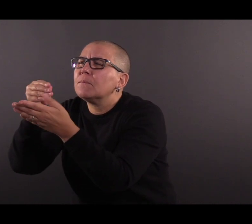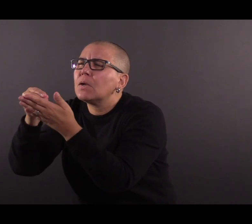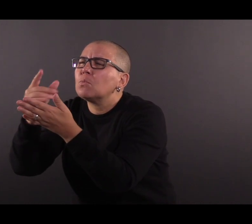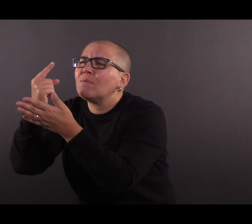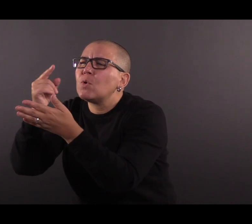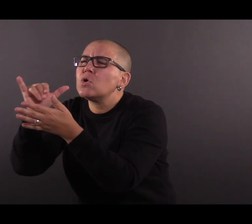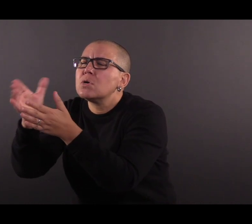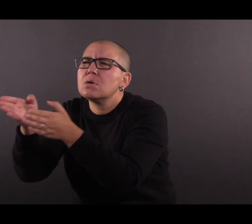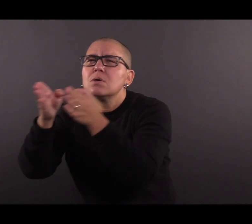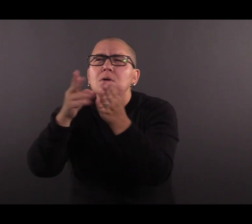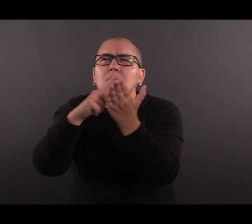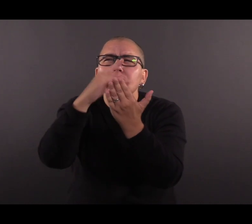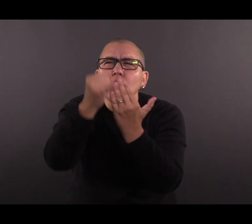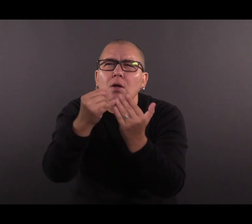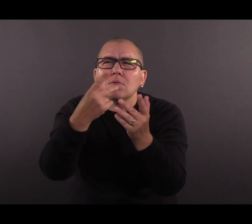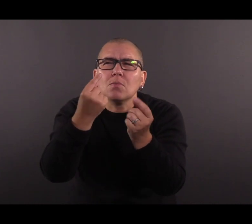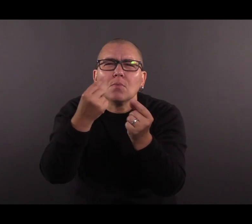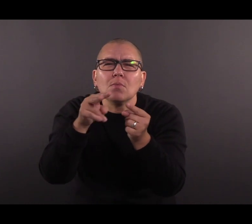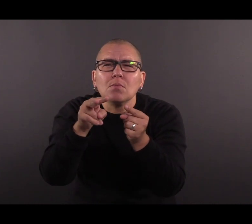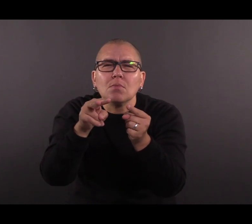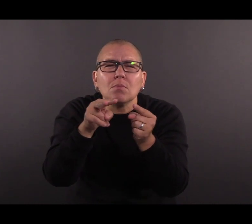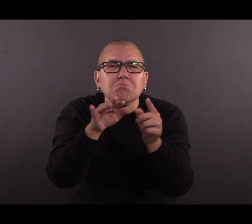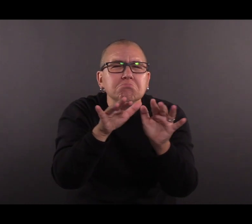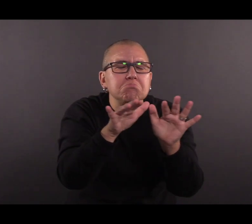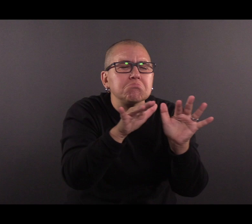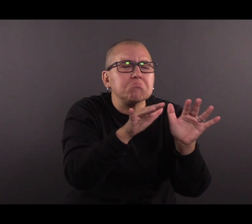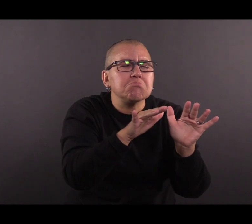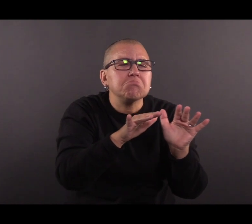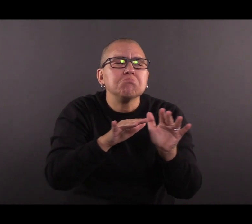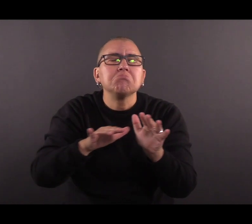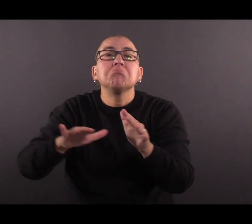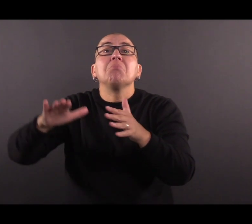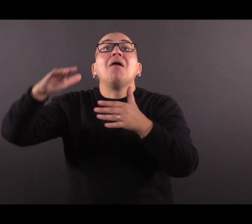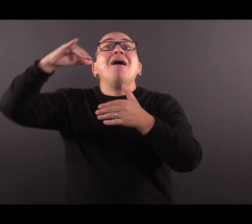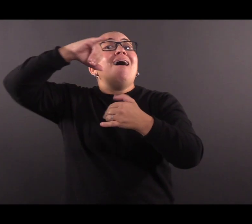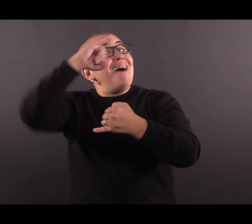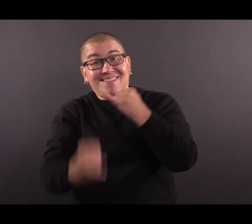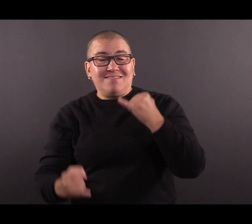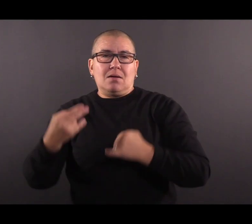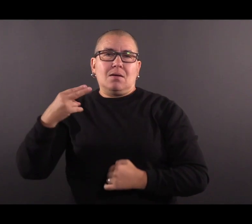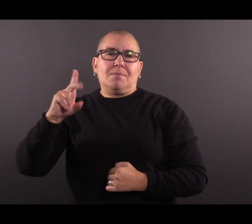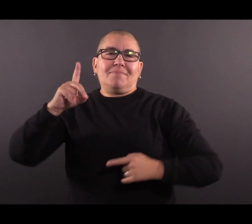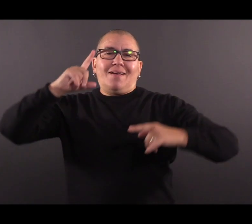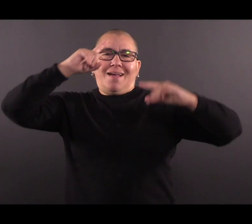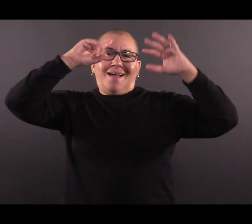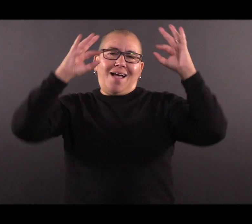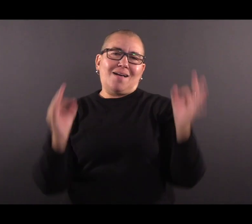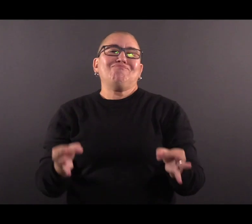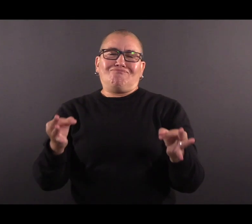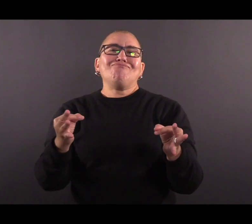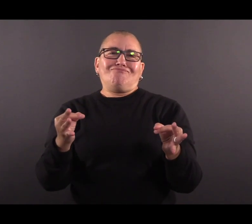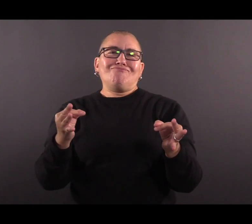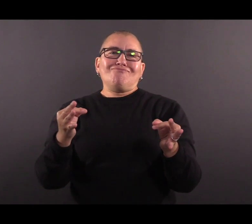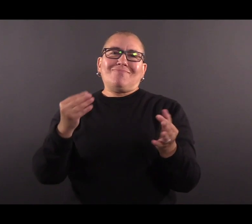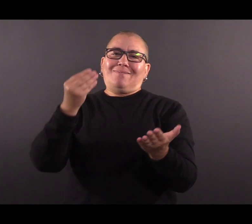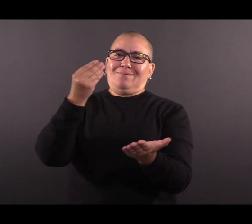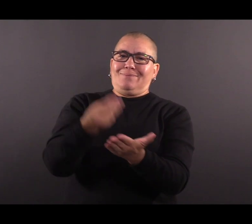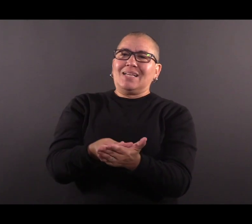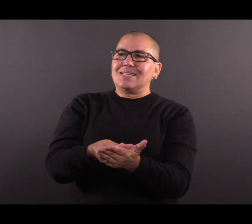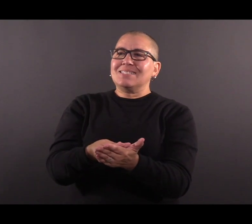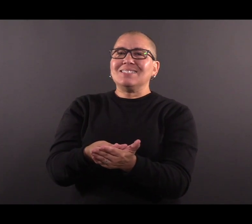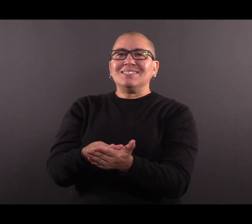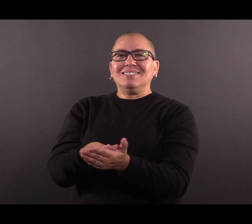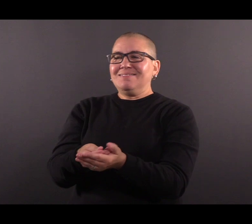scoring, HUD makes its final determination about funding. Step 8. Then HUD announces final